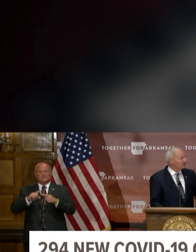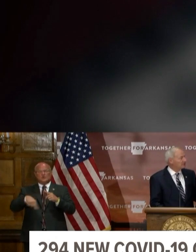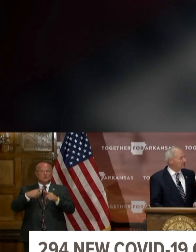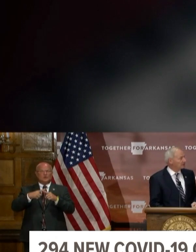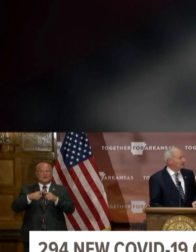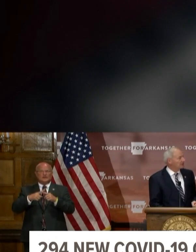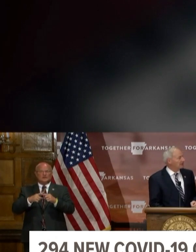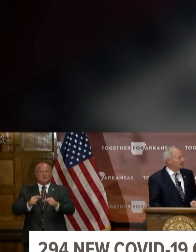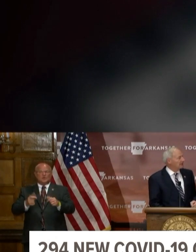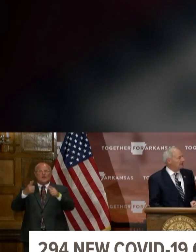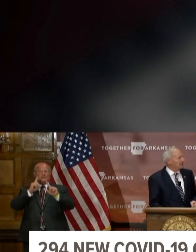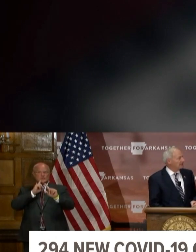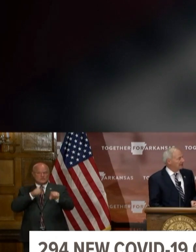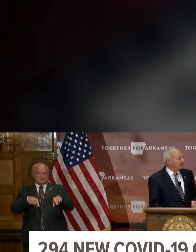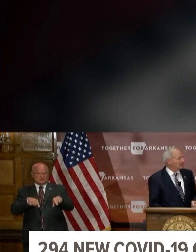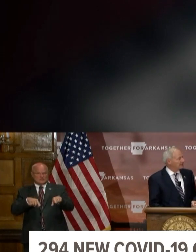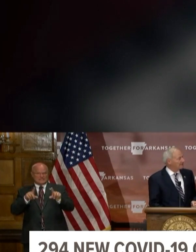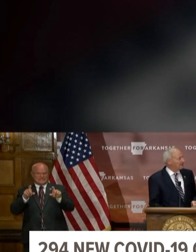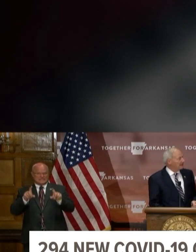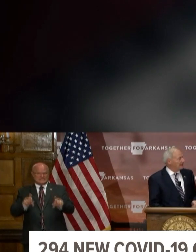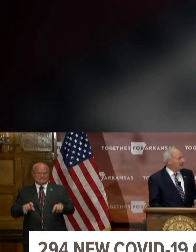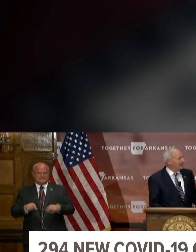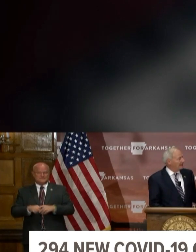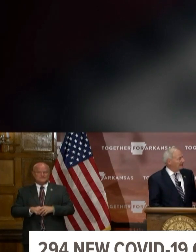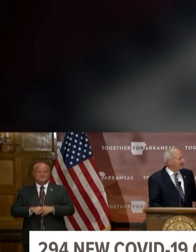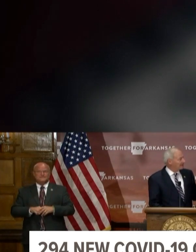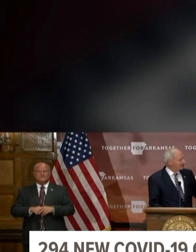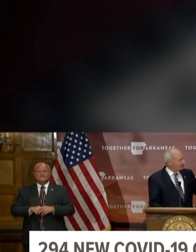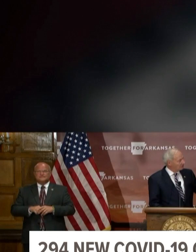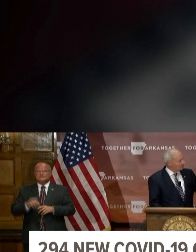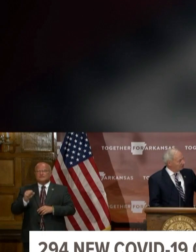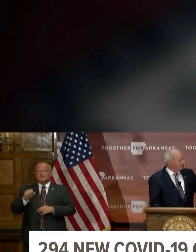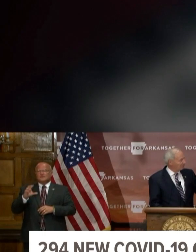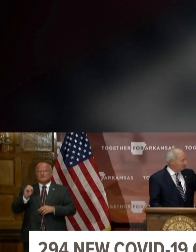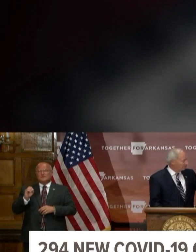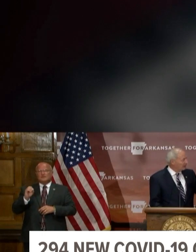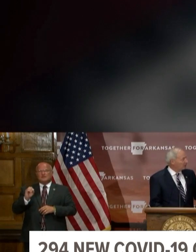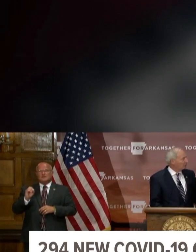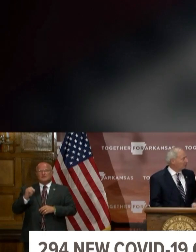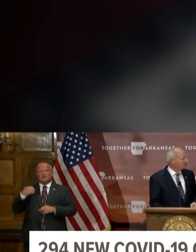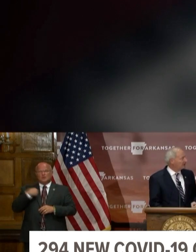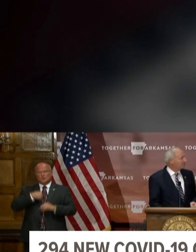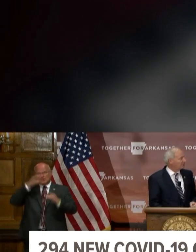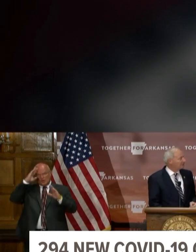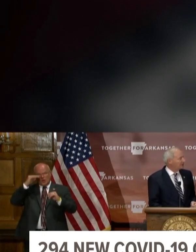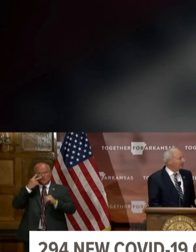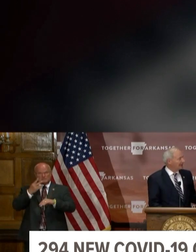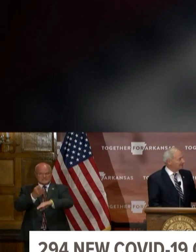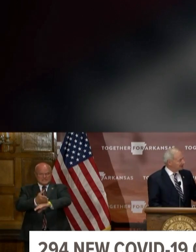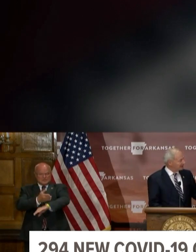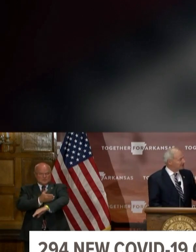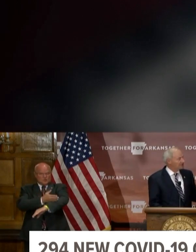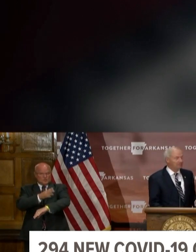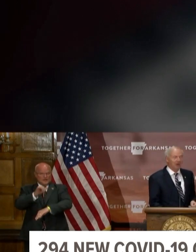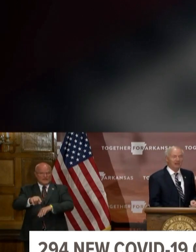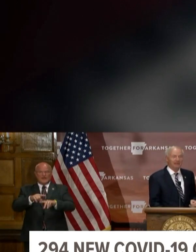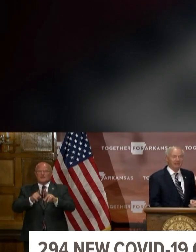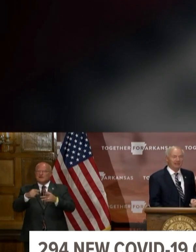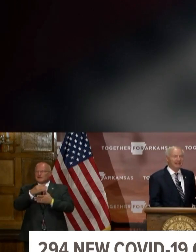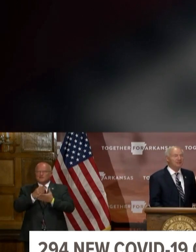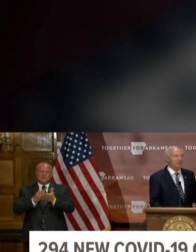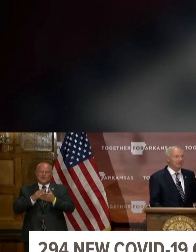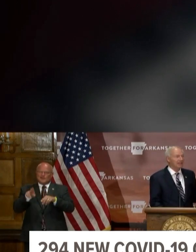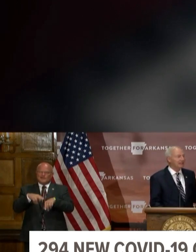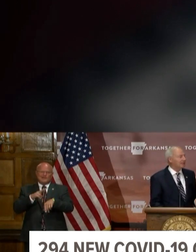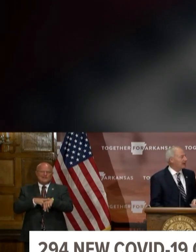turnaround rapid result test. And so we hope we'll see improvement on that, but that's just part of